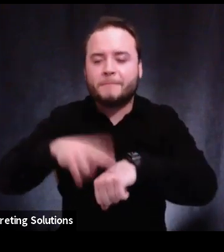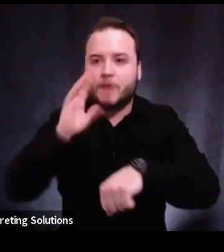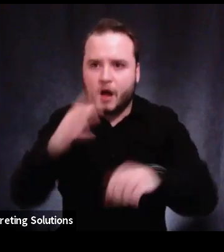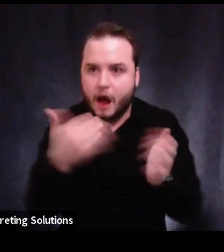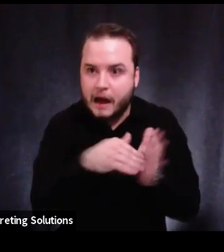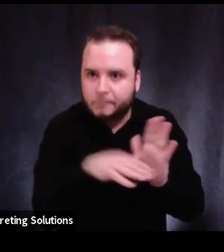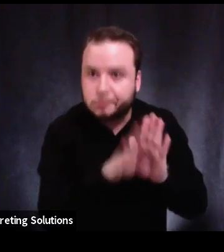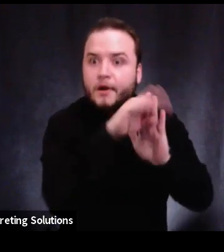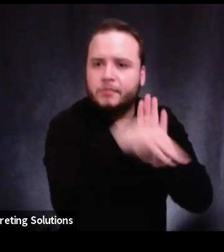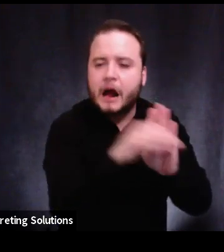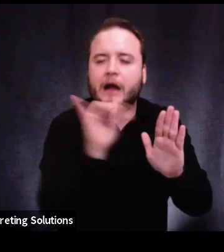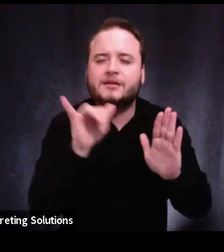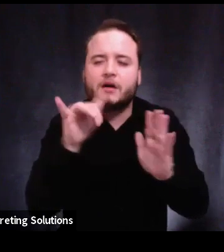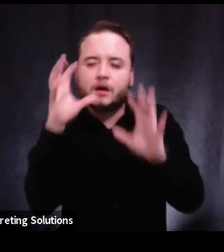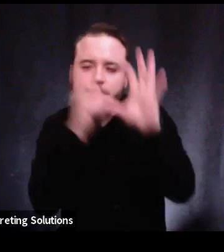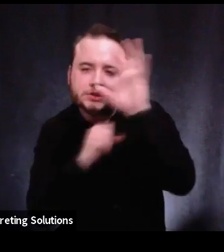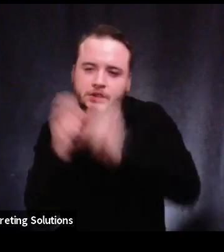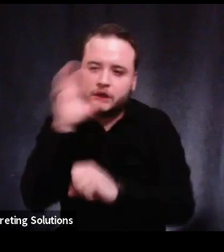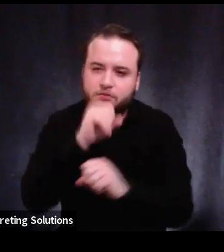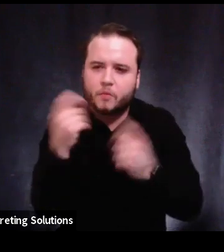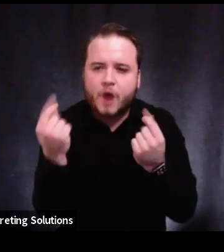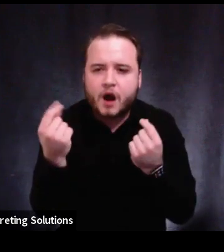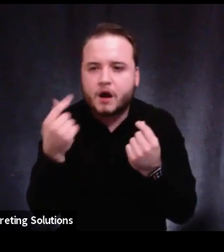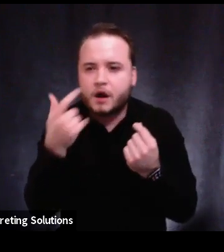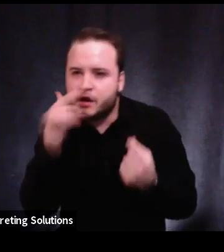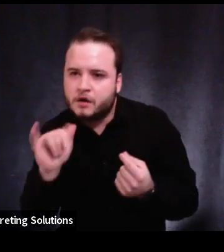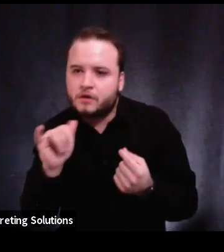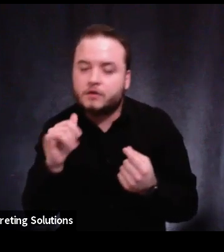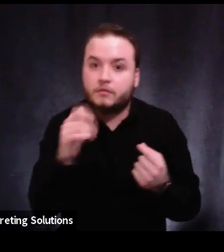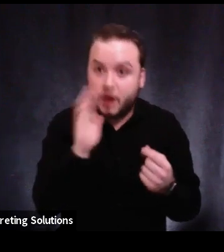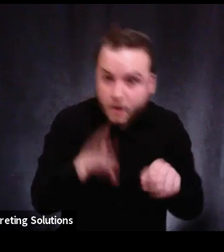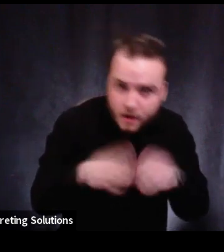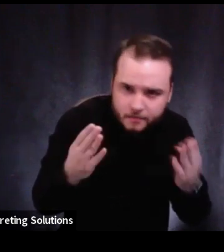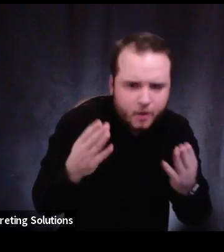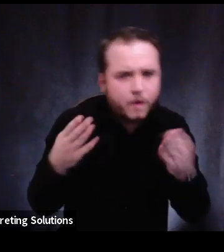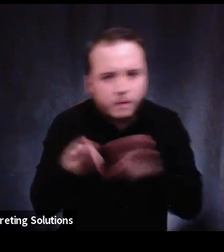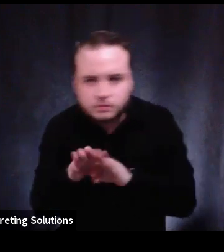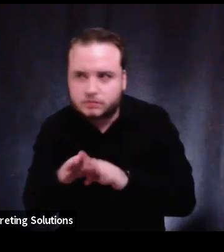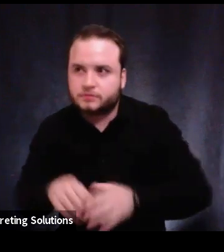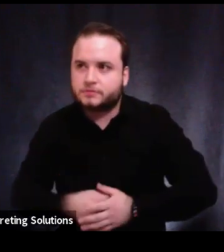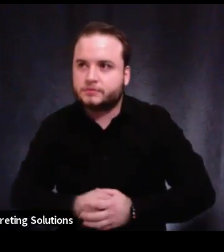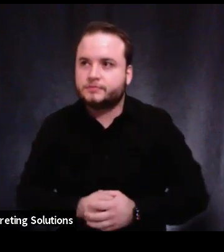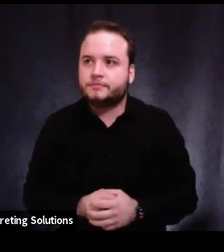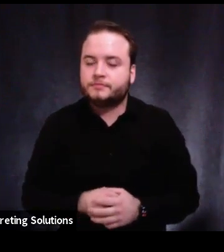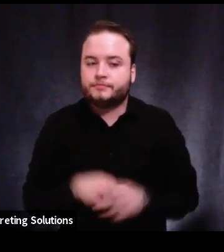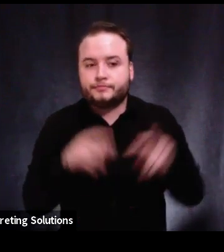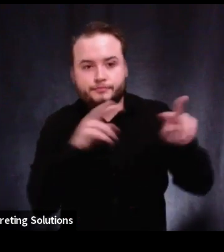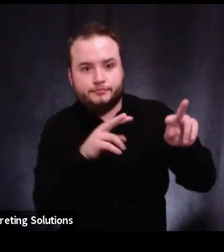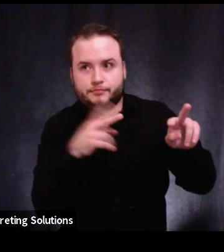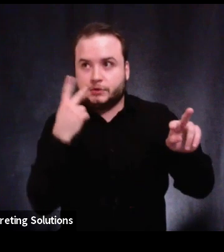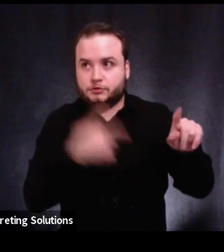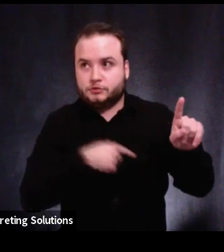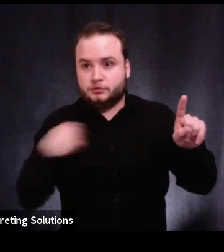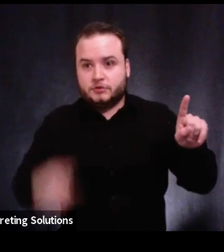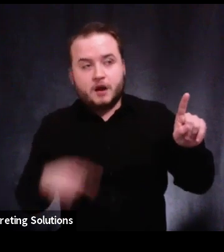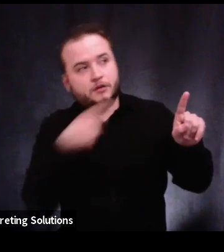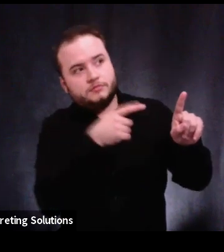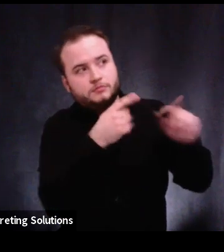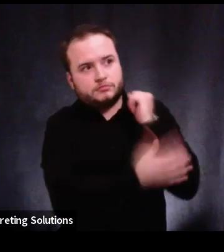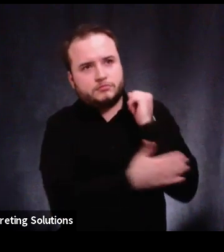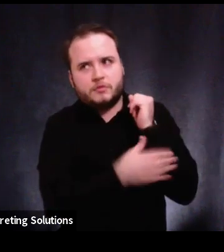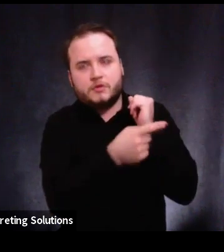of the communities that have seen in Europe and in China that have seen a slowdown of the disease, whether that is the last word or